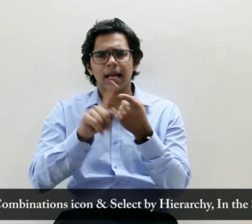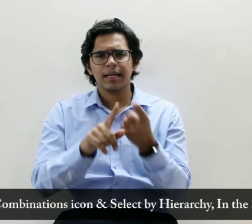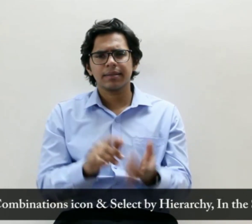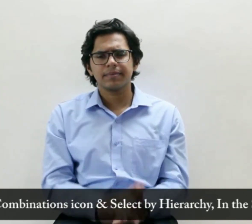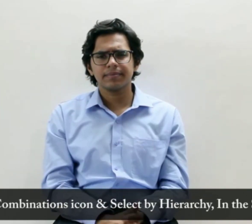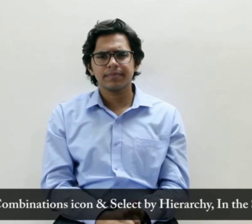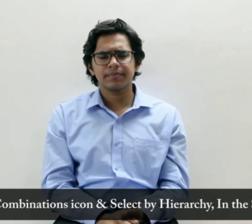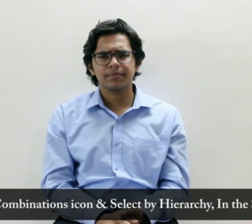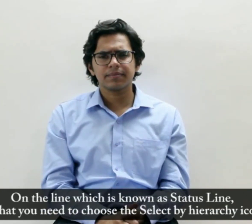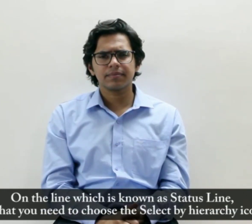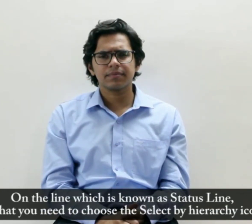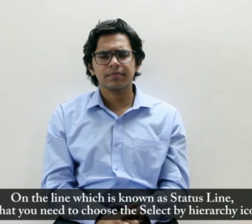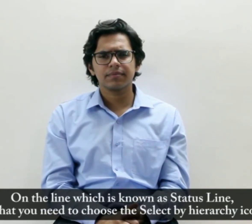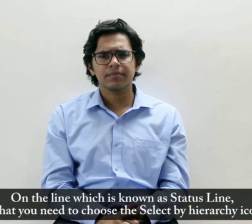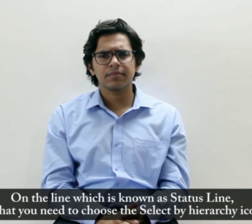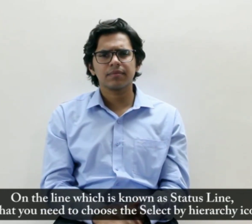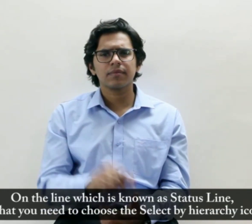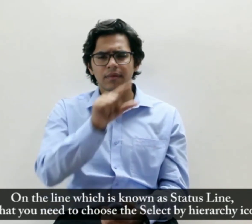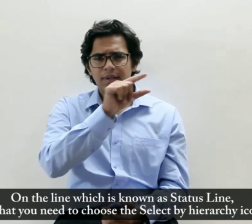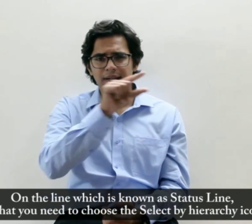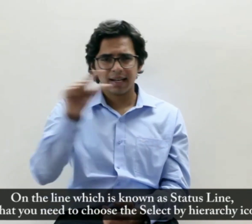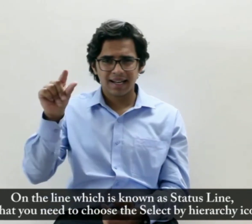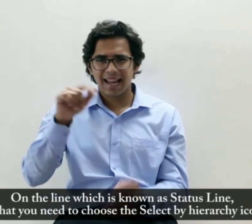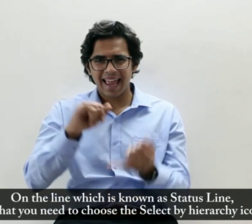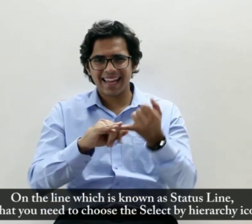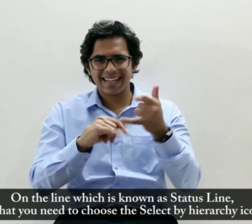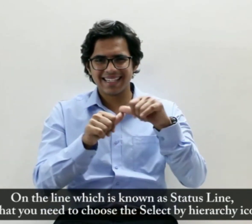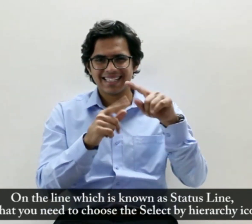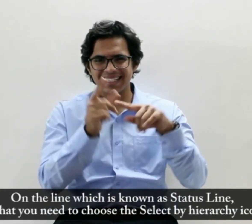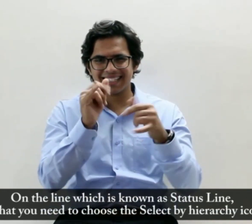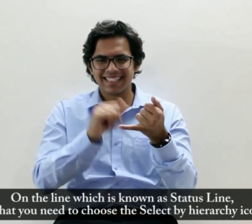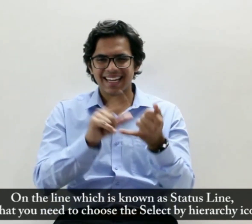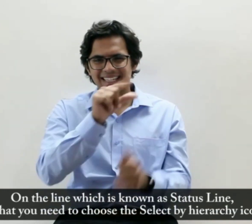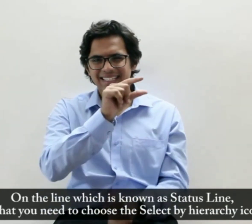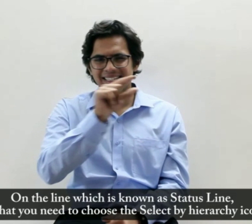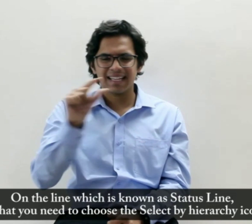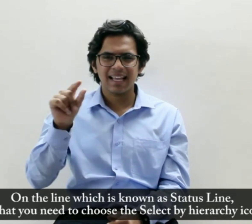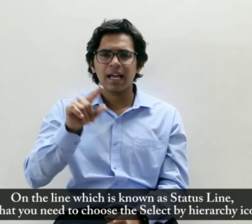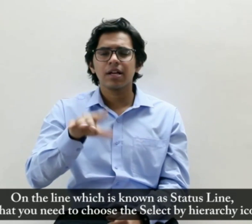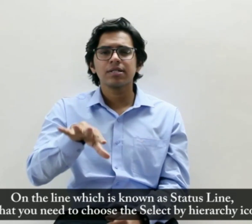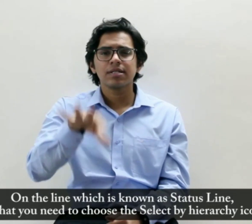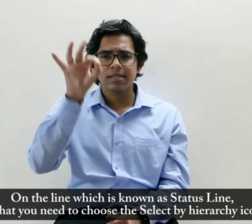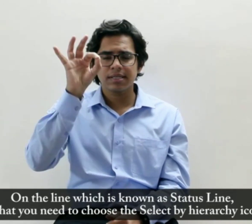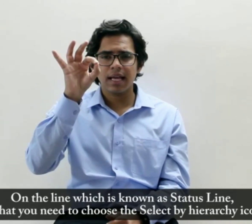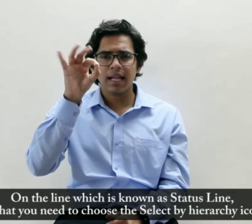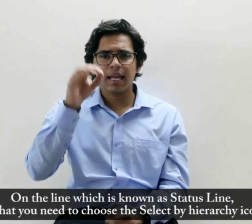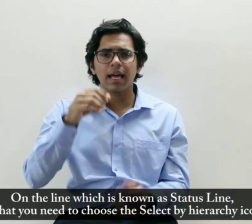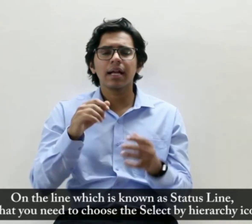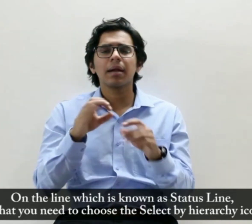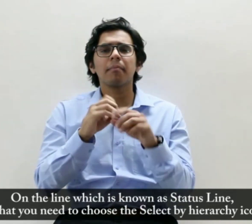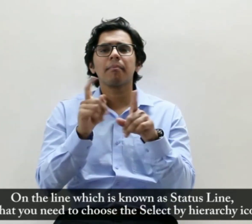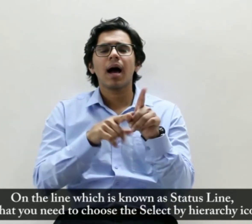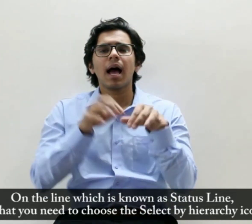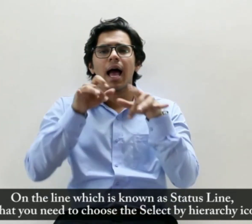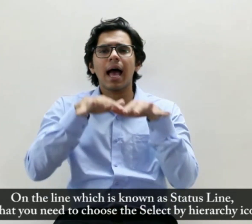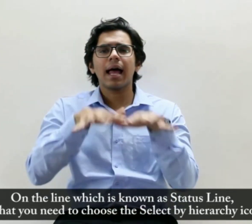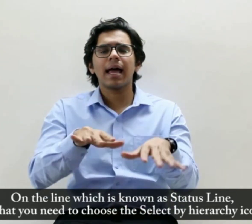On the line, which is known as status line, in that you need to choose the select by hierarchy